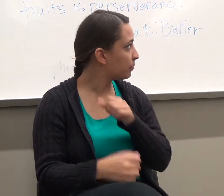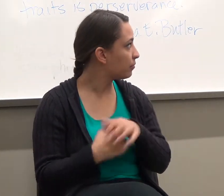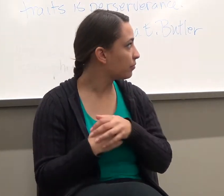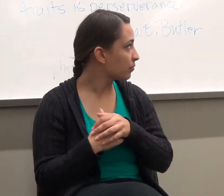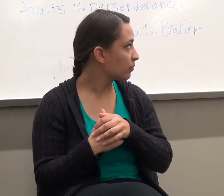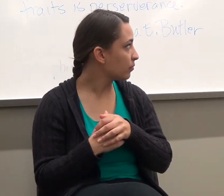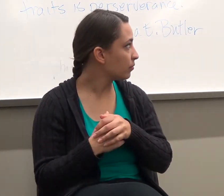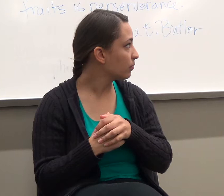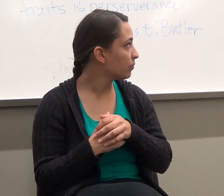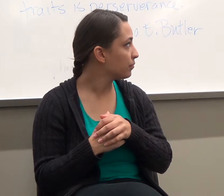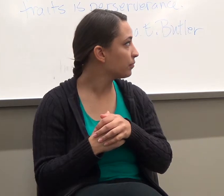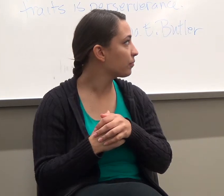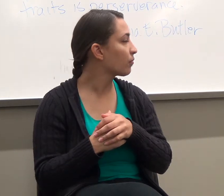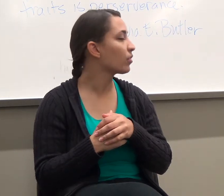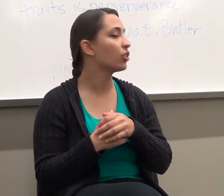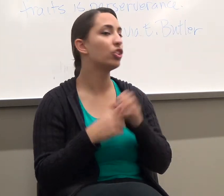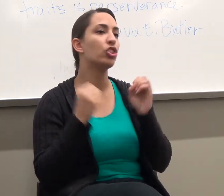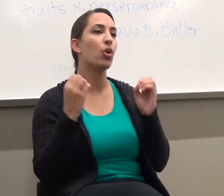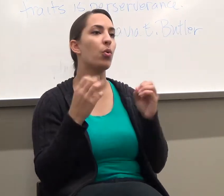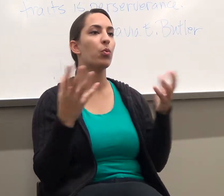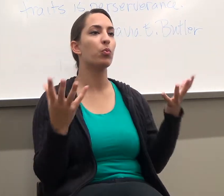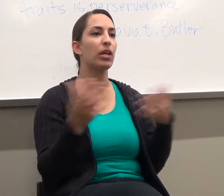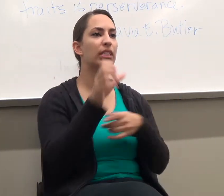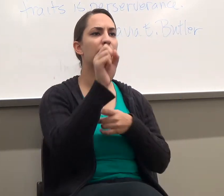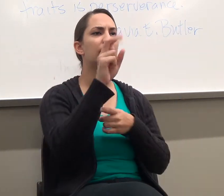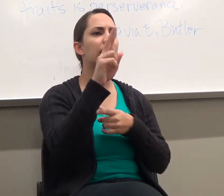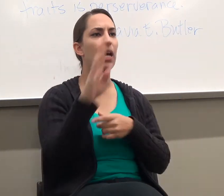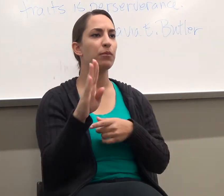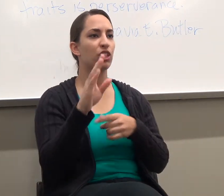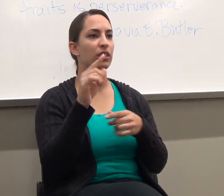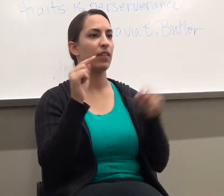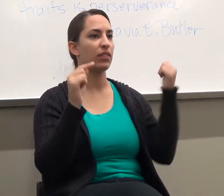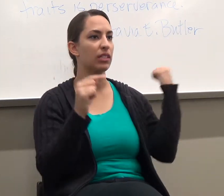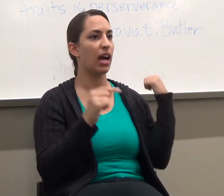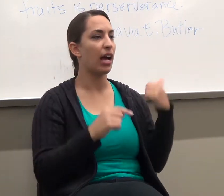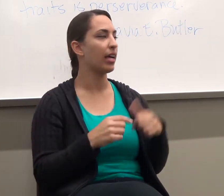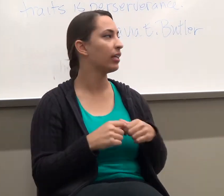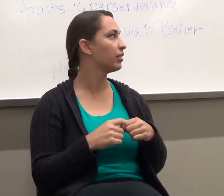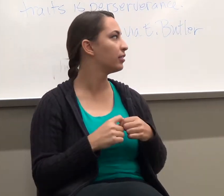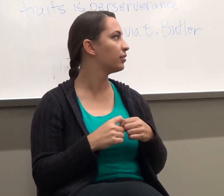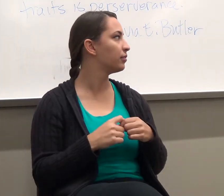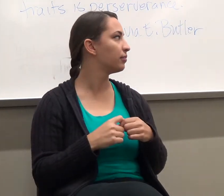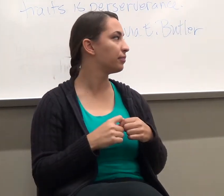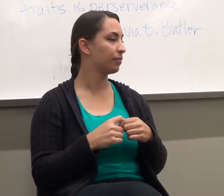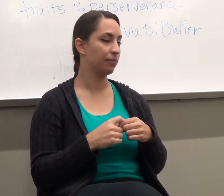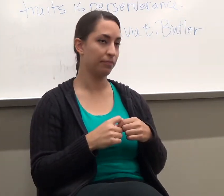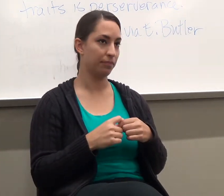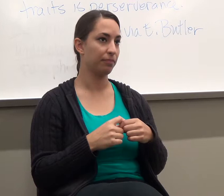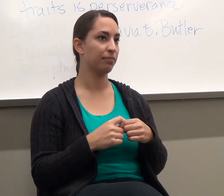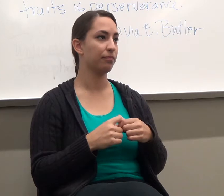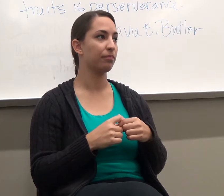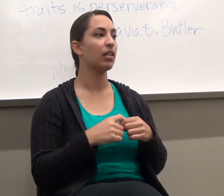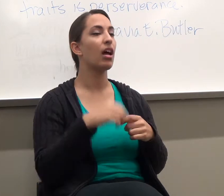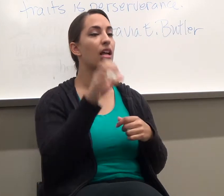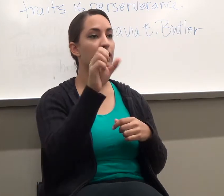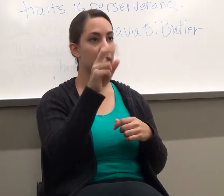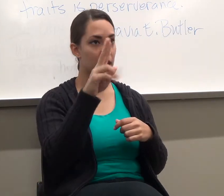okay? What's the subject of this sentence? I. I. The subject, what does